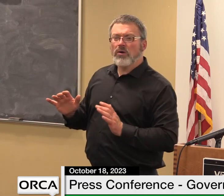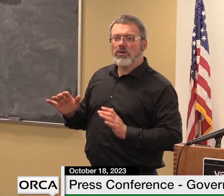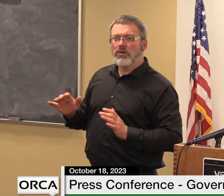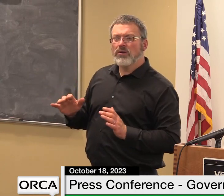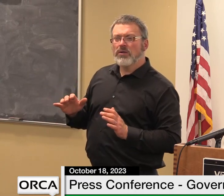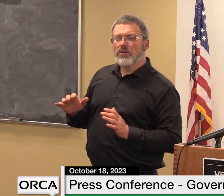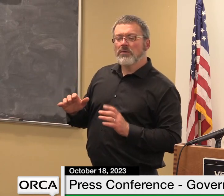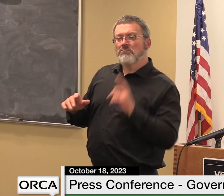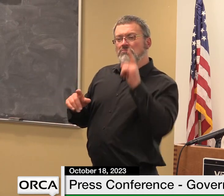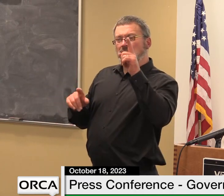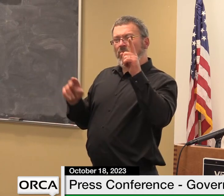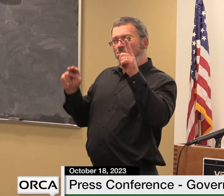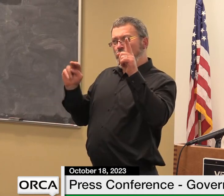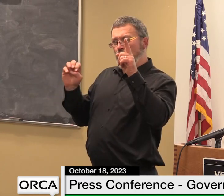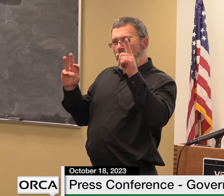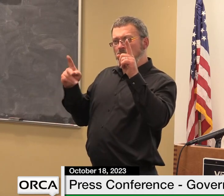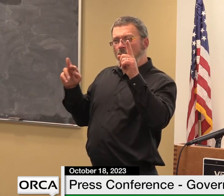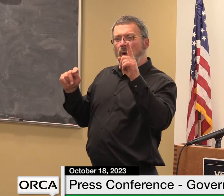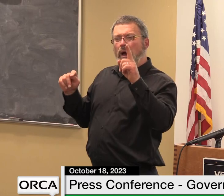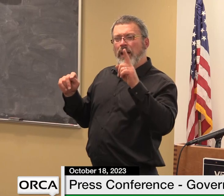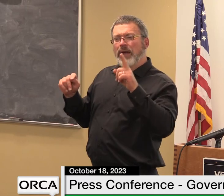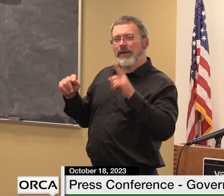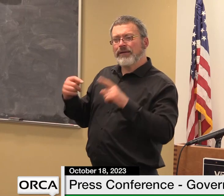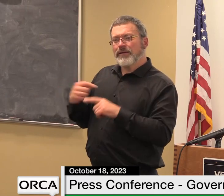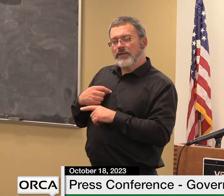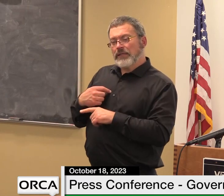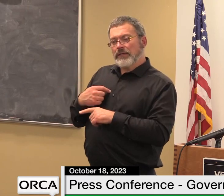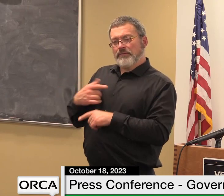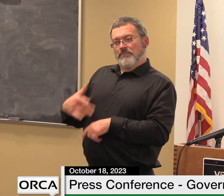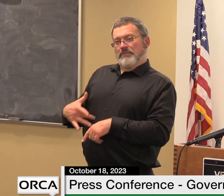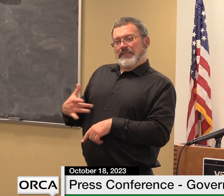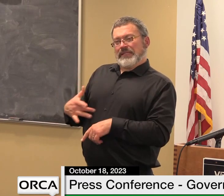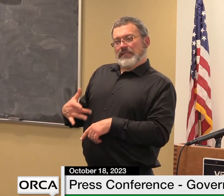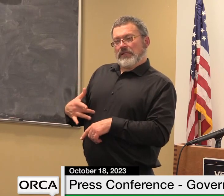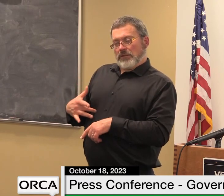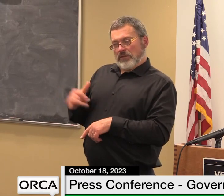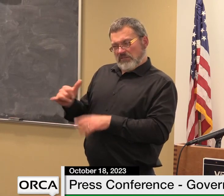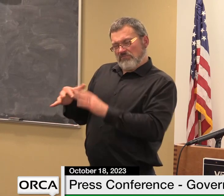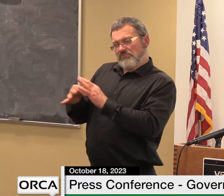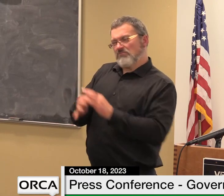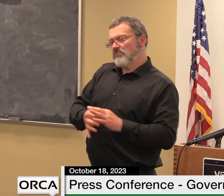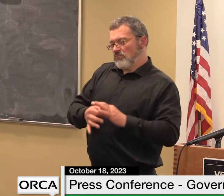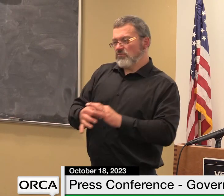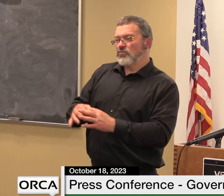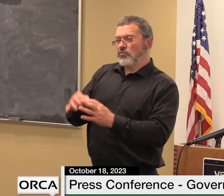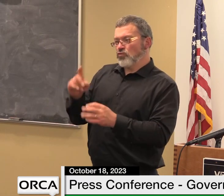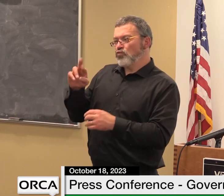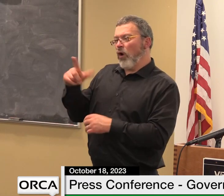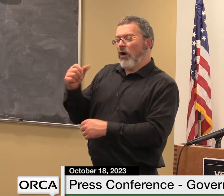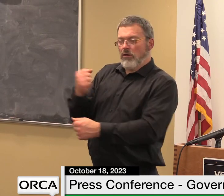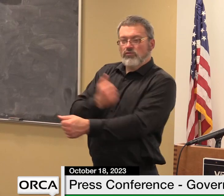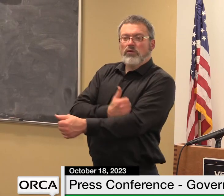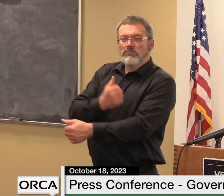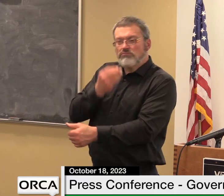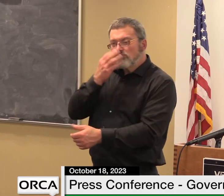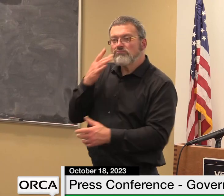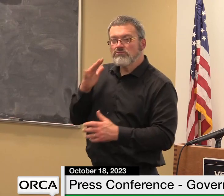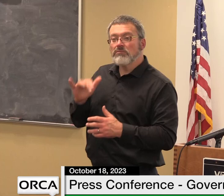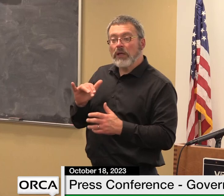Newport is, we believe that it's drug-related, and I'm not sure about the one in Wheelock. So,